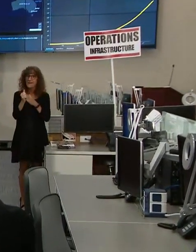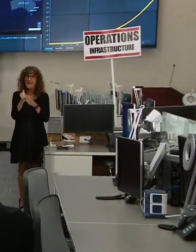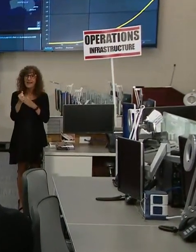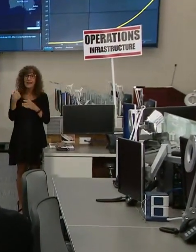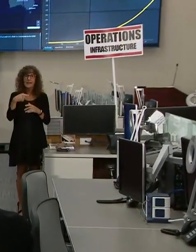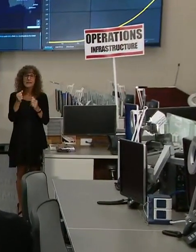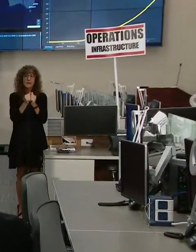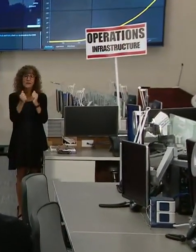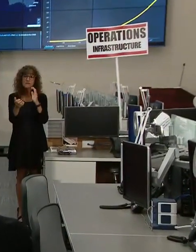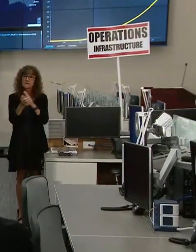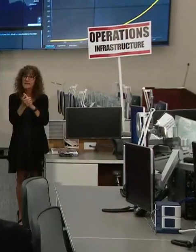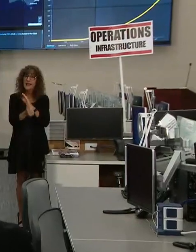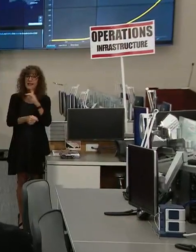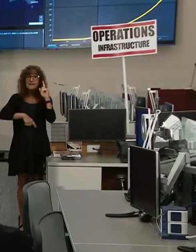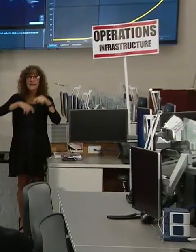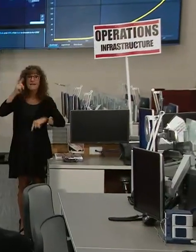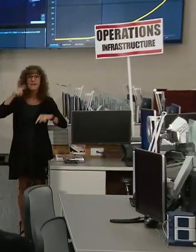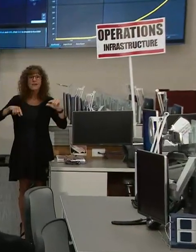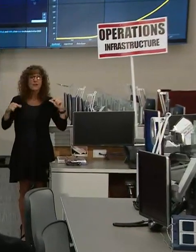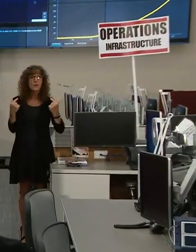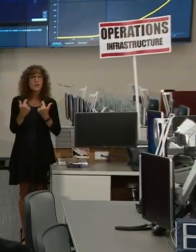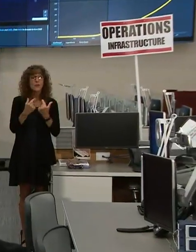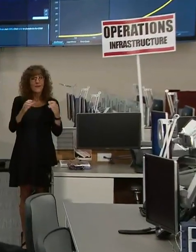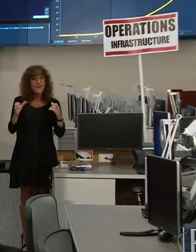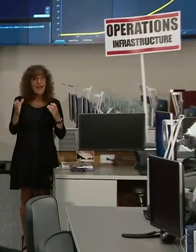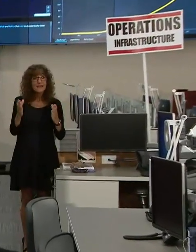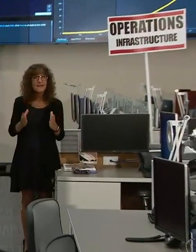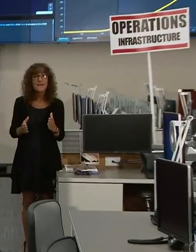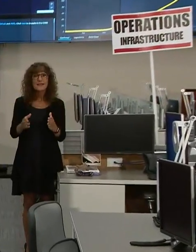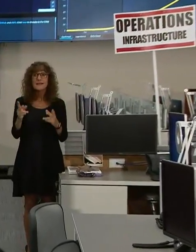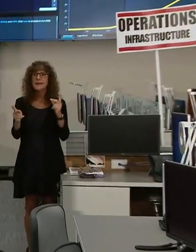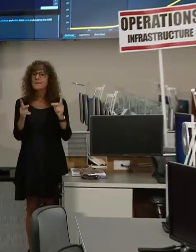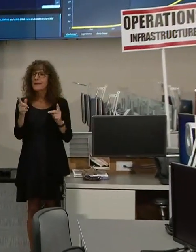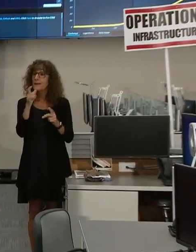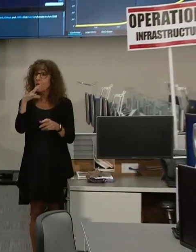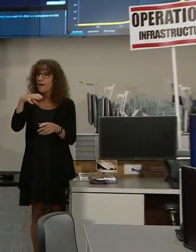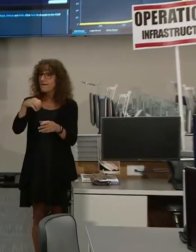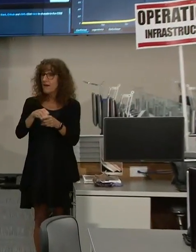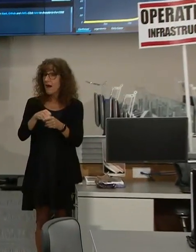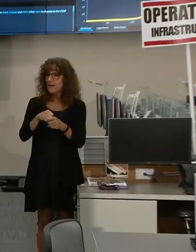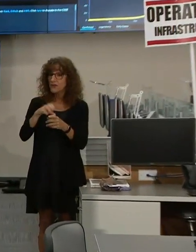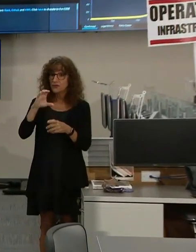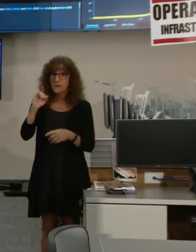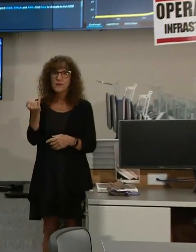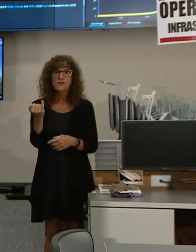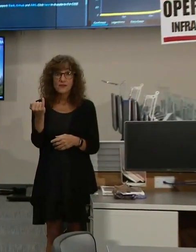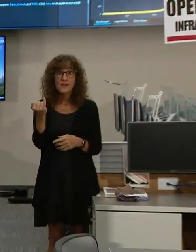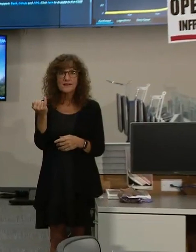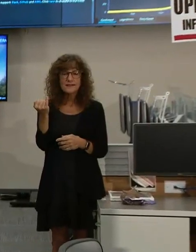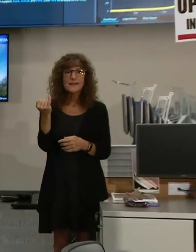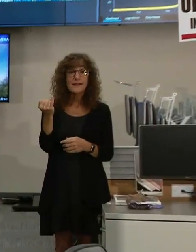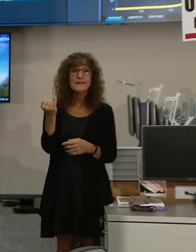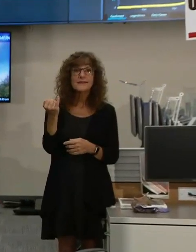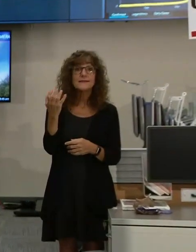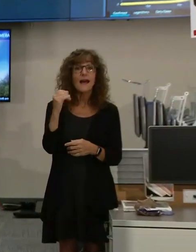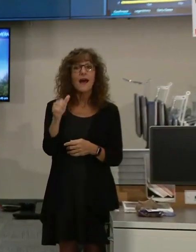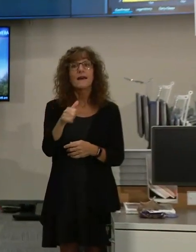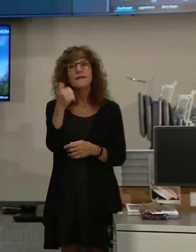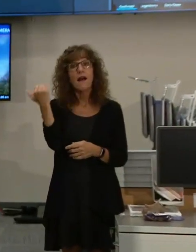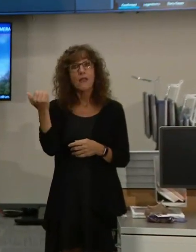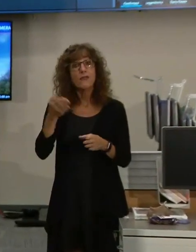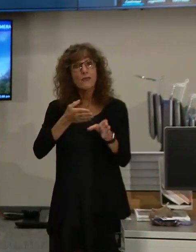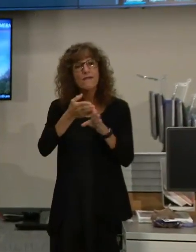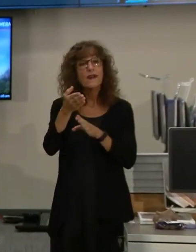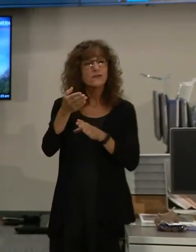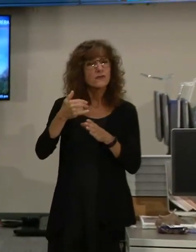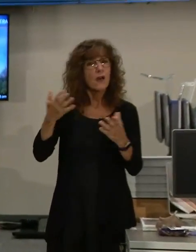with a very talented and diverse group of activists, those who are involved in criminal justice, and other professionals.